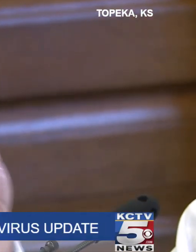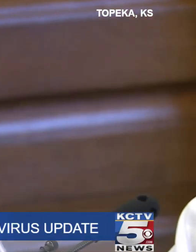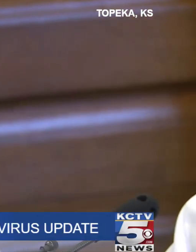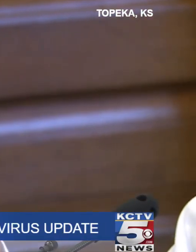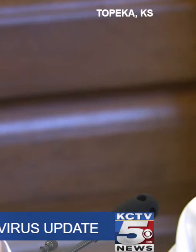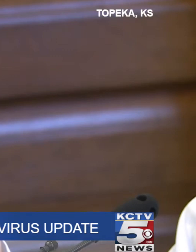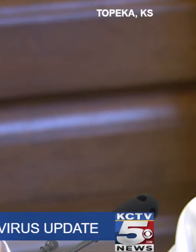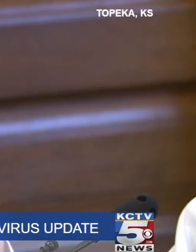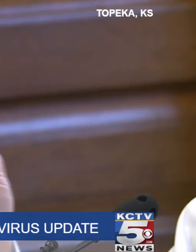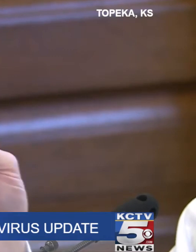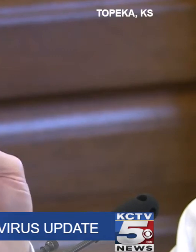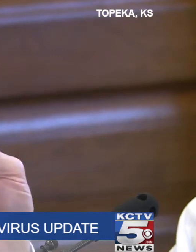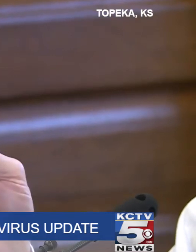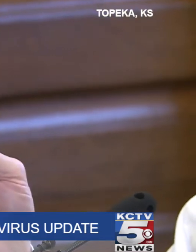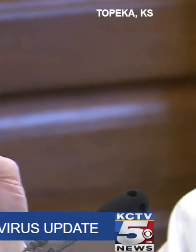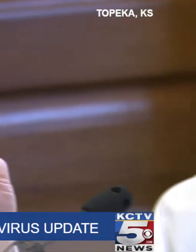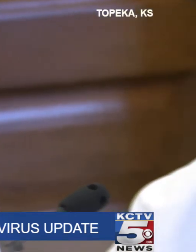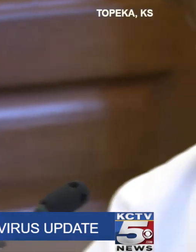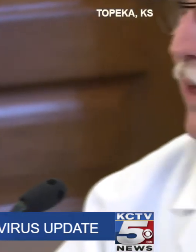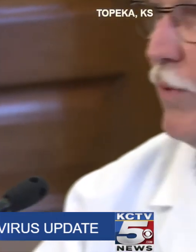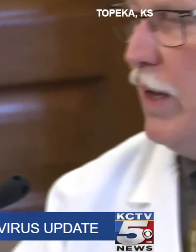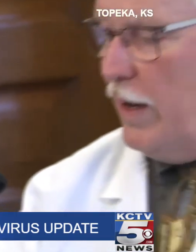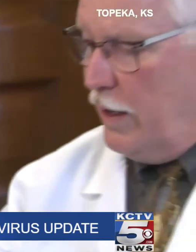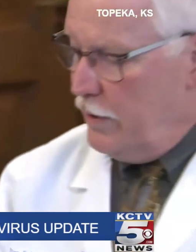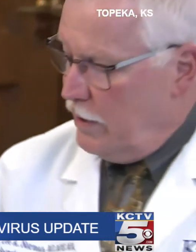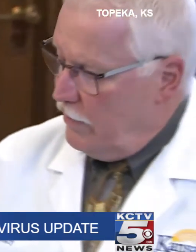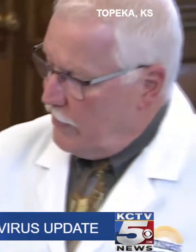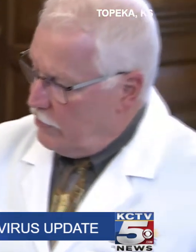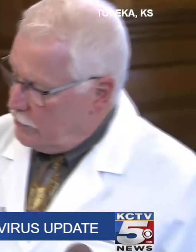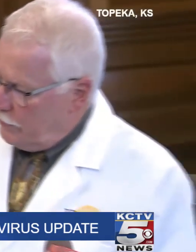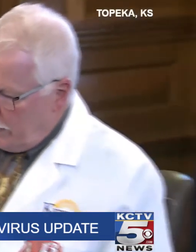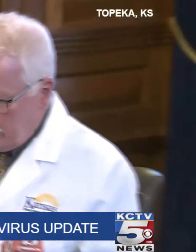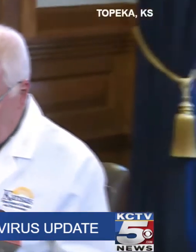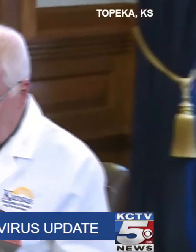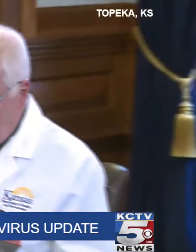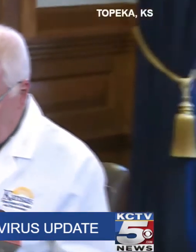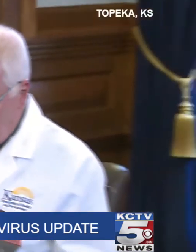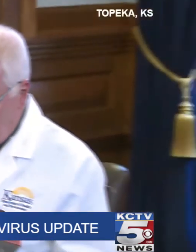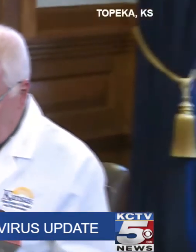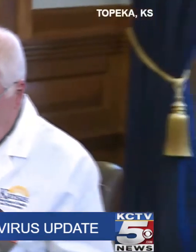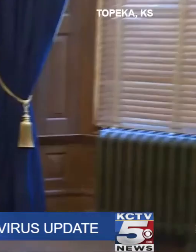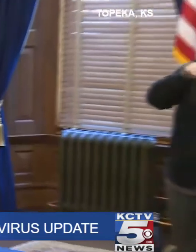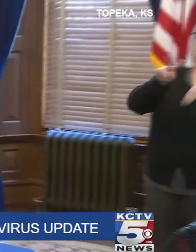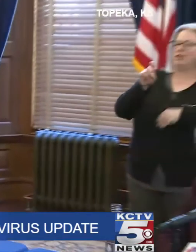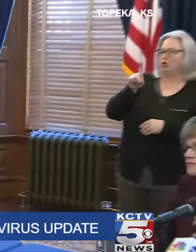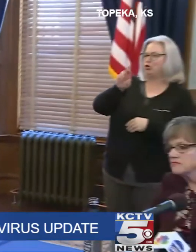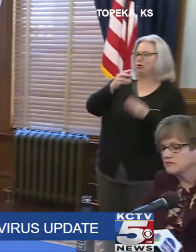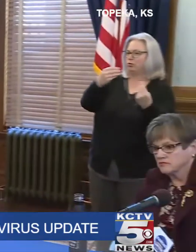staff over to work on this kind of stuff. We can then rely on vendors providing what